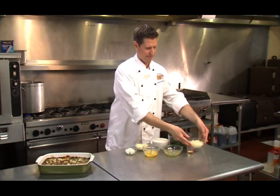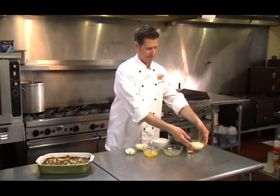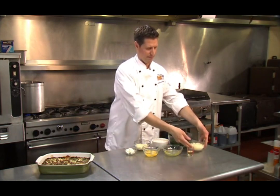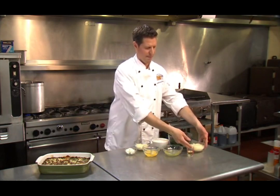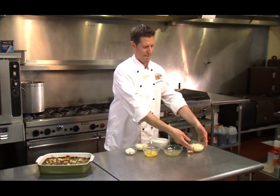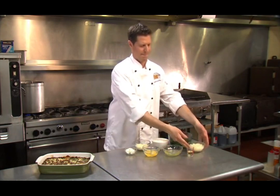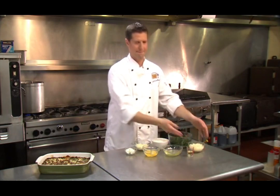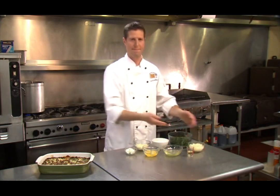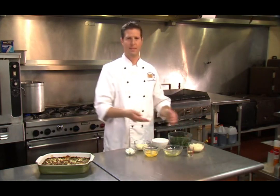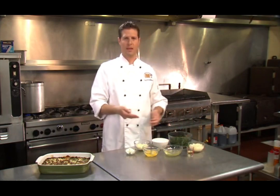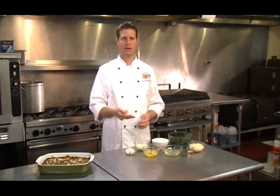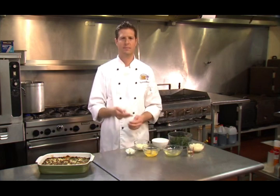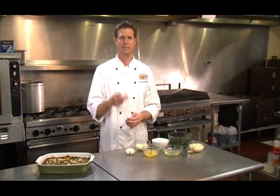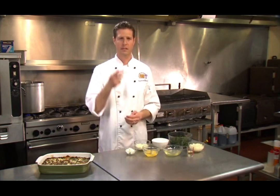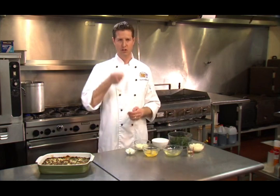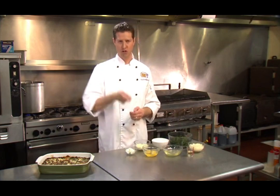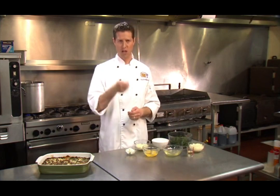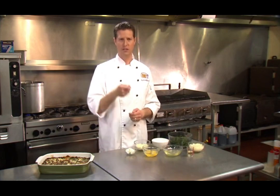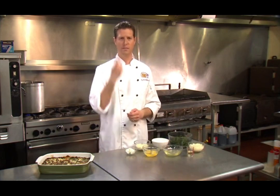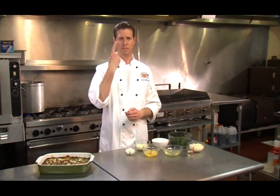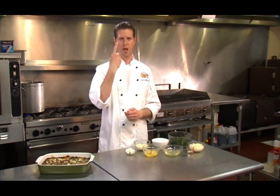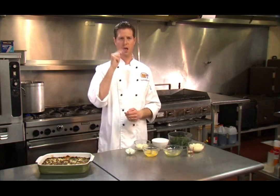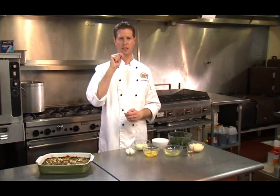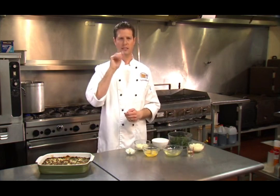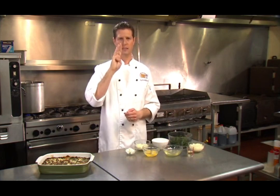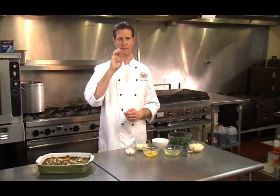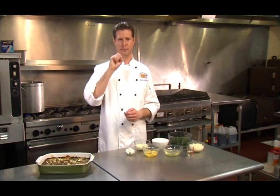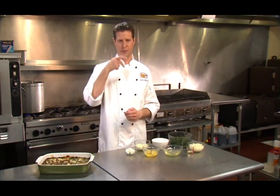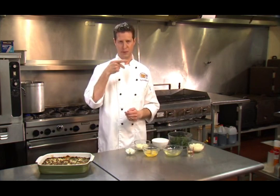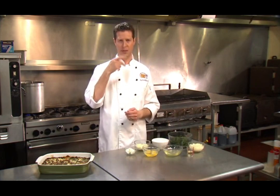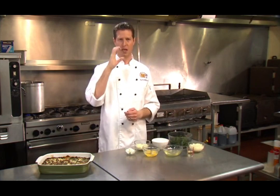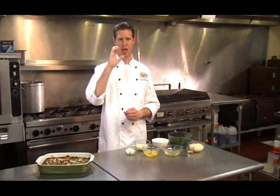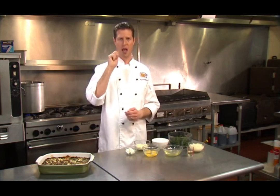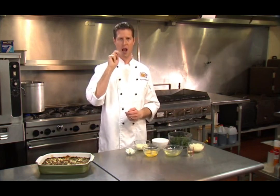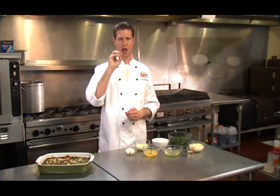Sauté 1 tablespoon of canola oil with the onion.